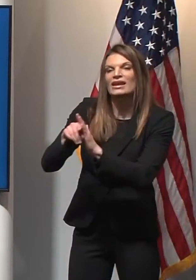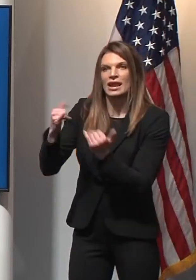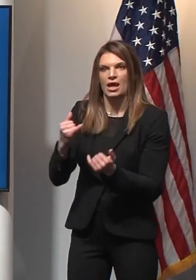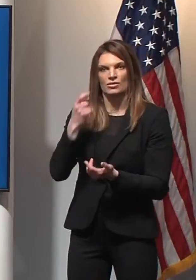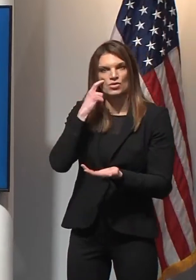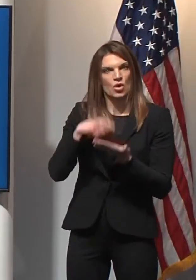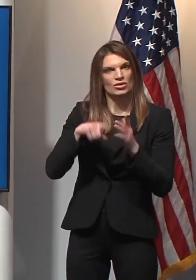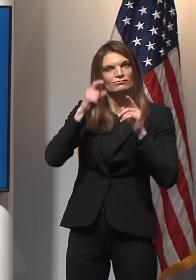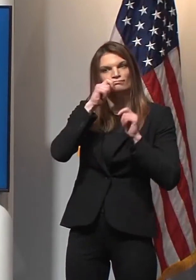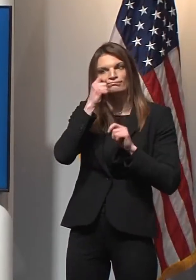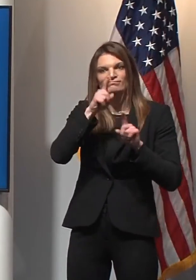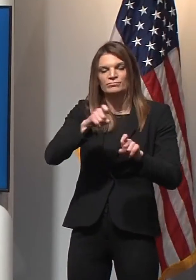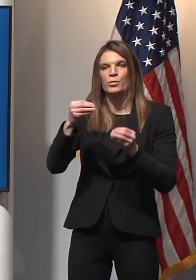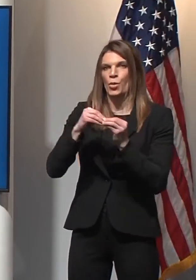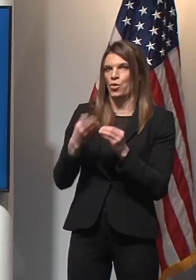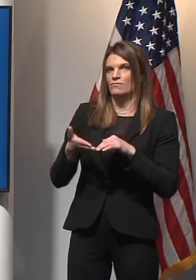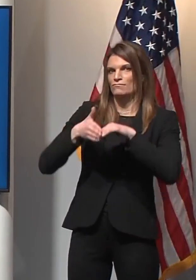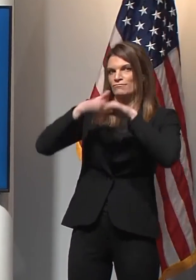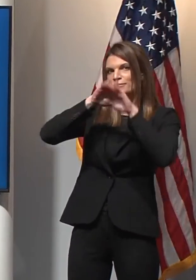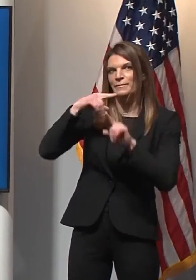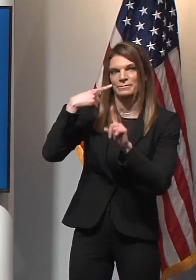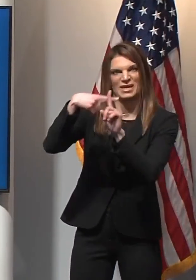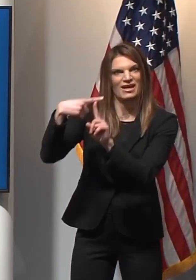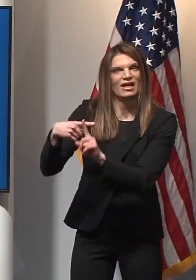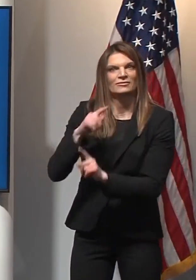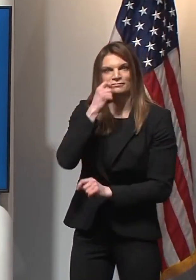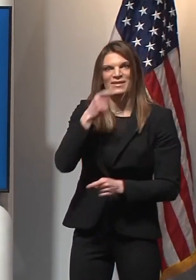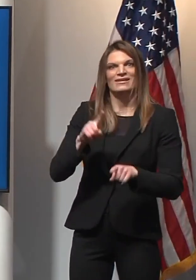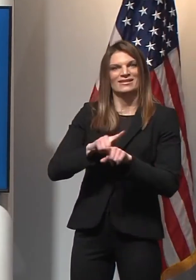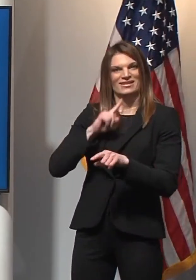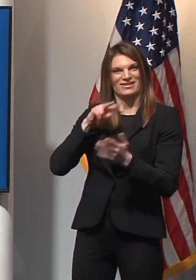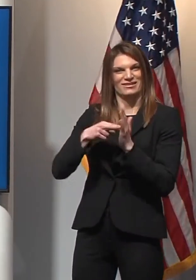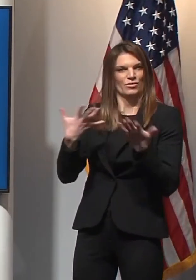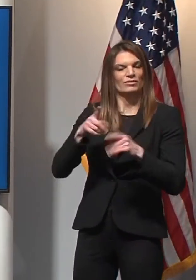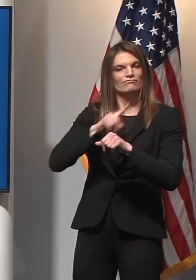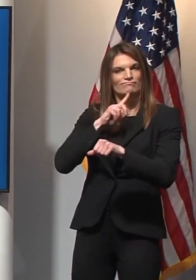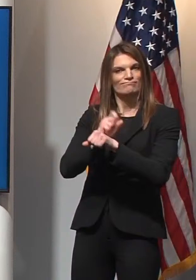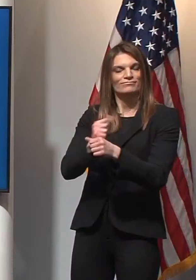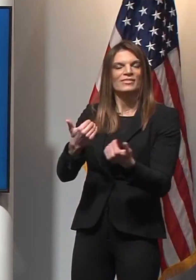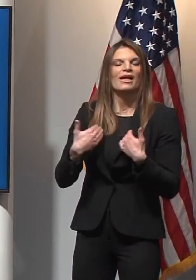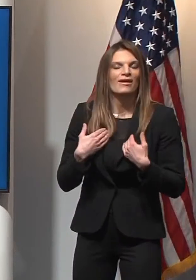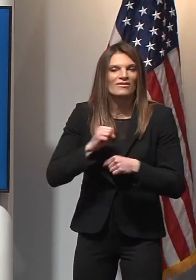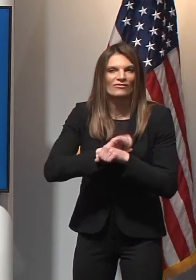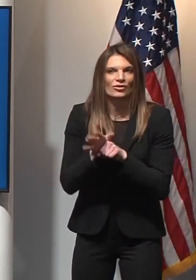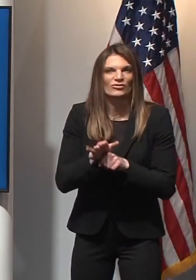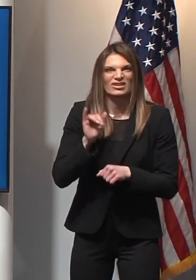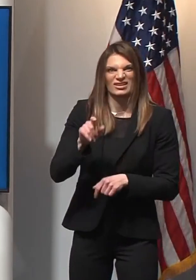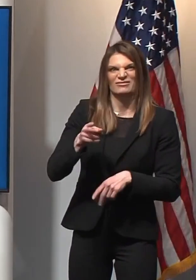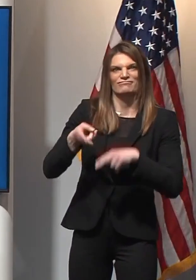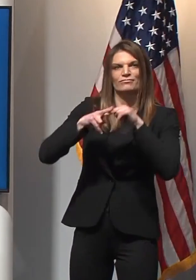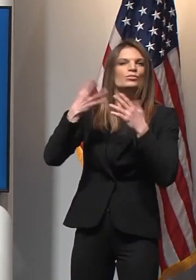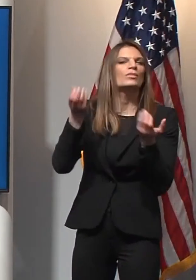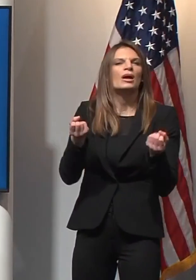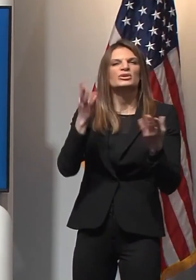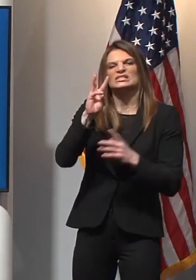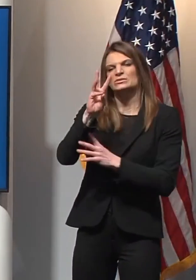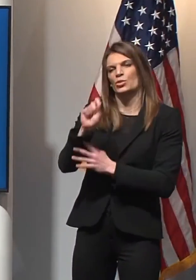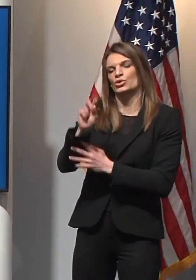is now at 6.2%. That is up 177% since